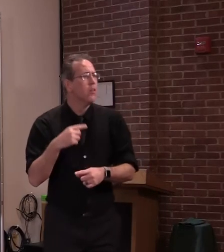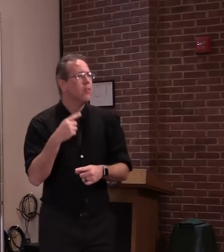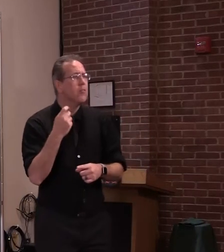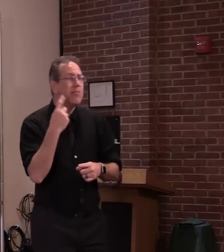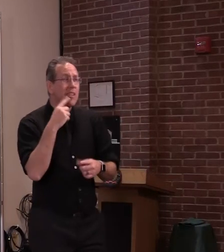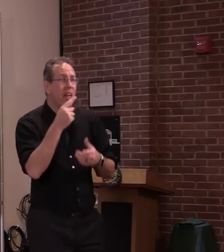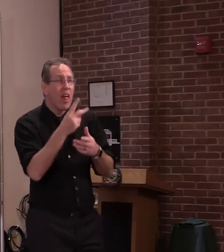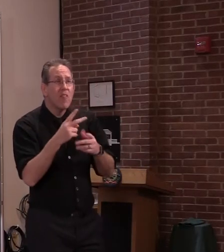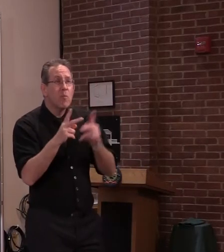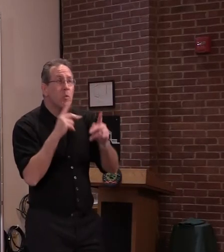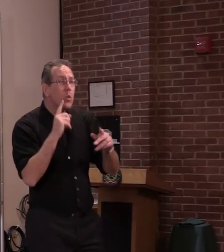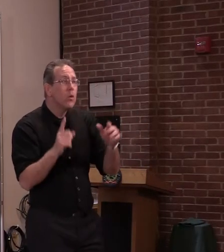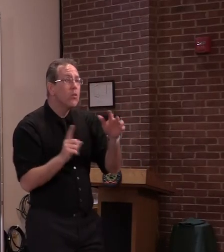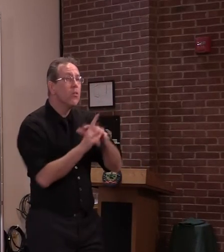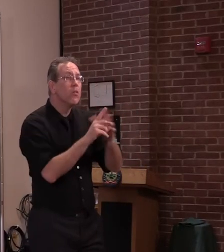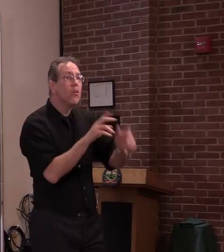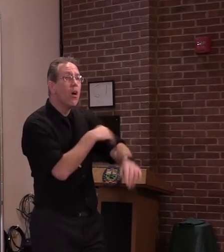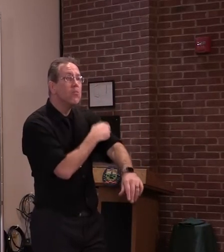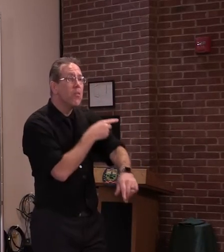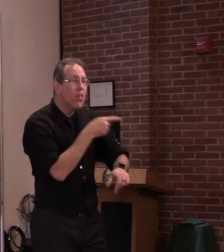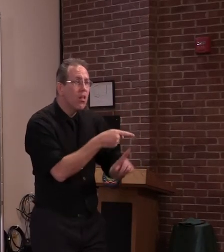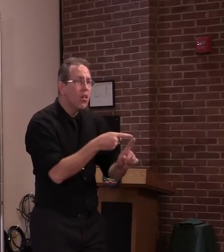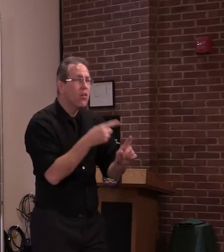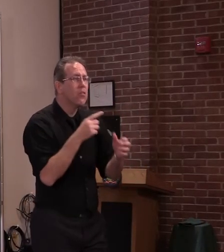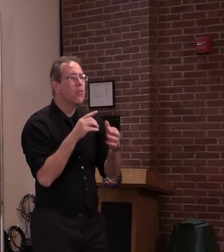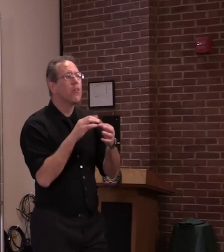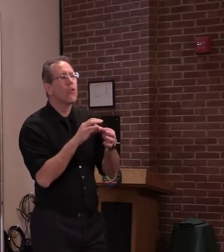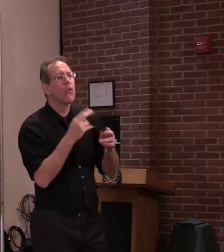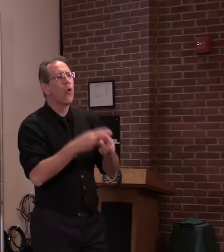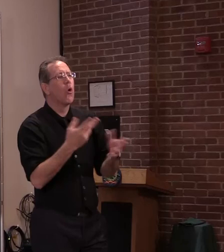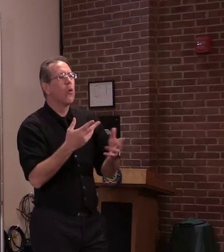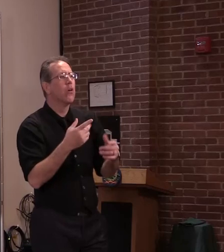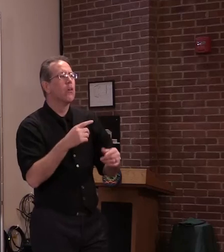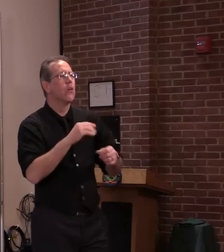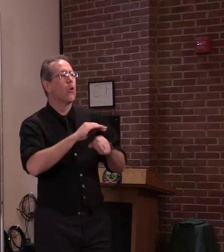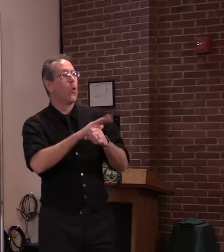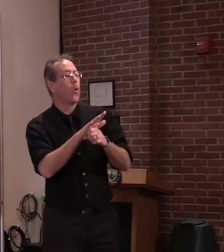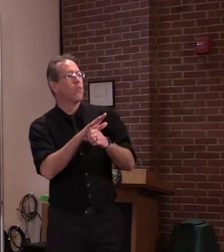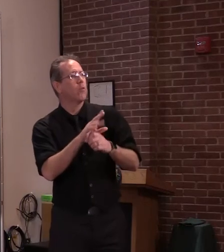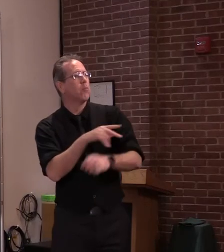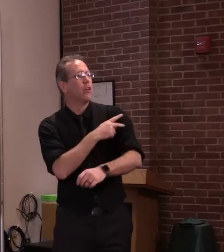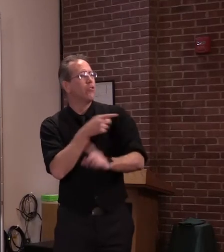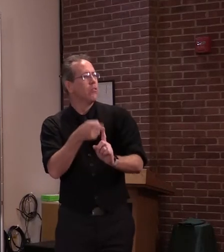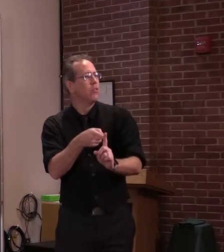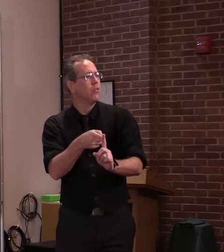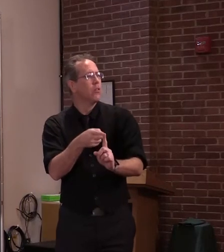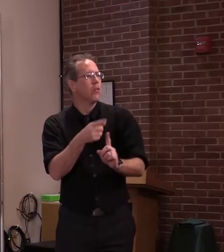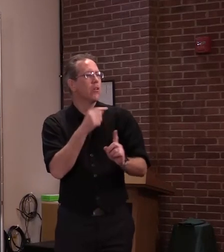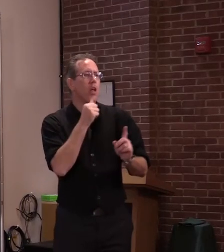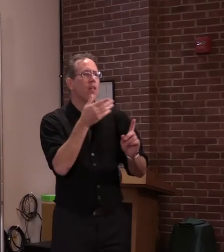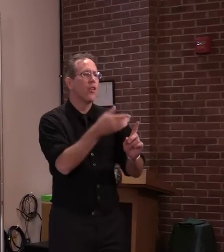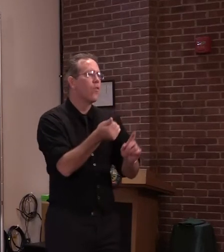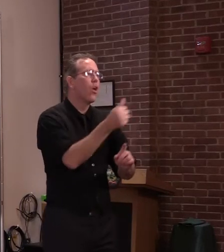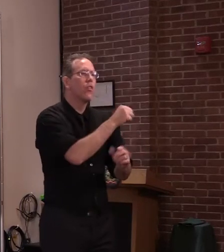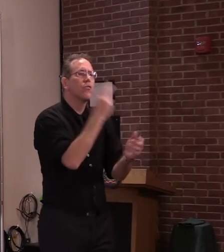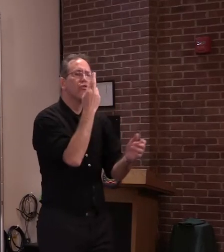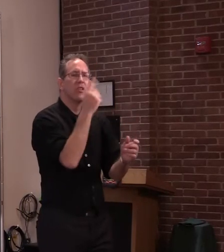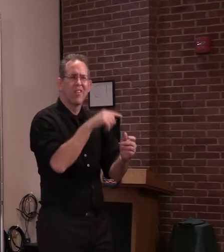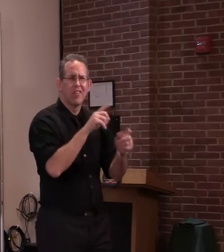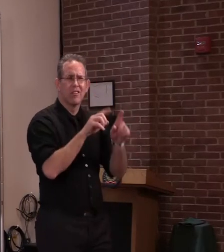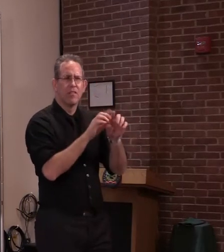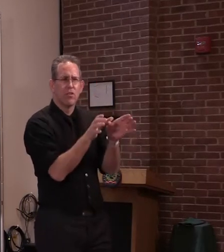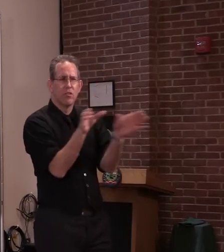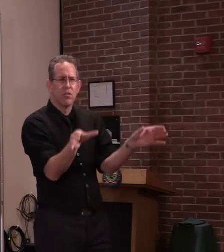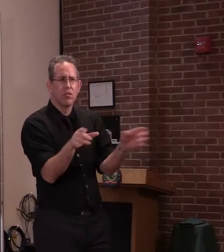Yeah, And we've heard some headlines out of New Jersey, by the way, I might add. Thank you. I would not want to give a percentage